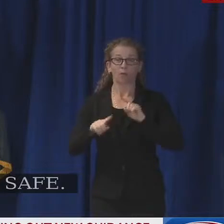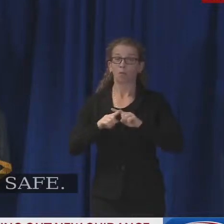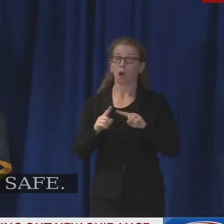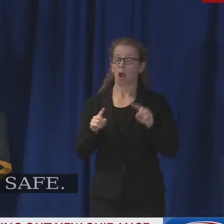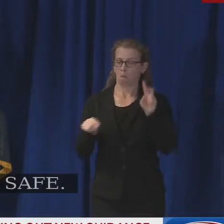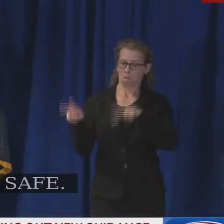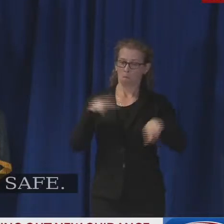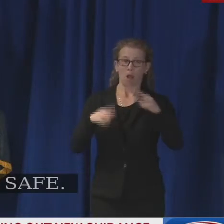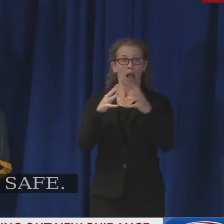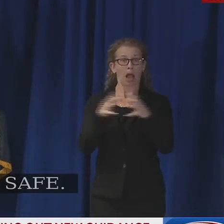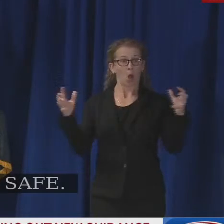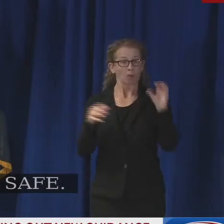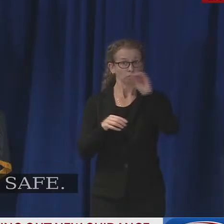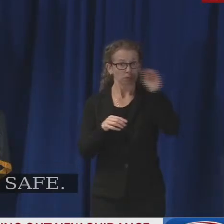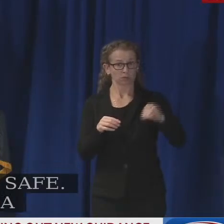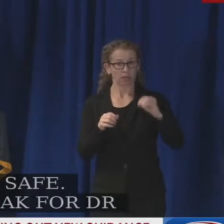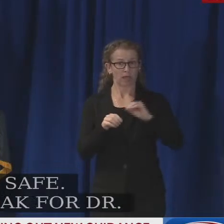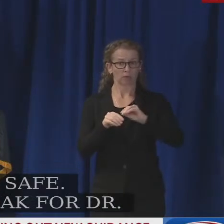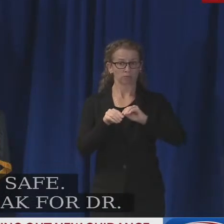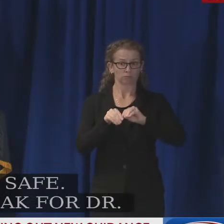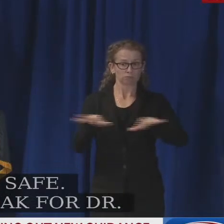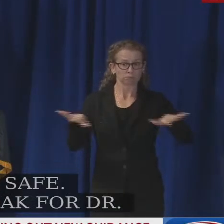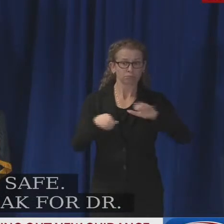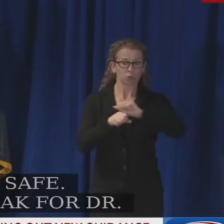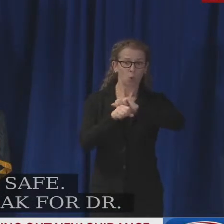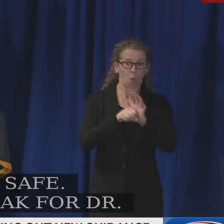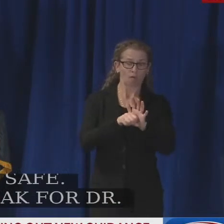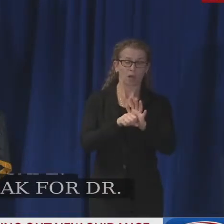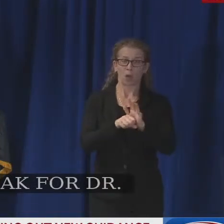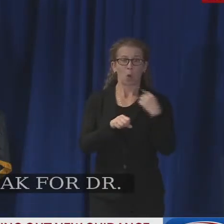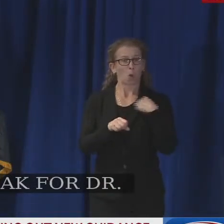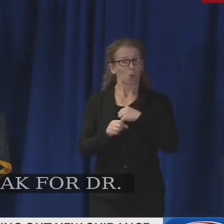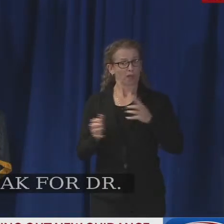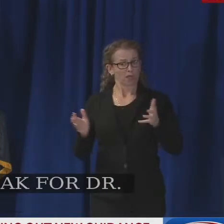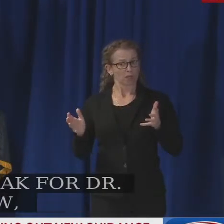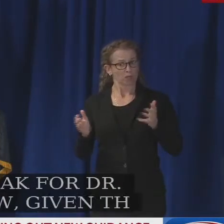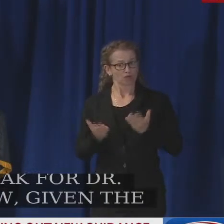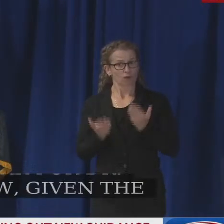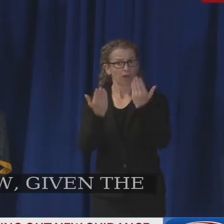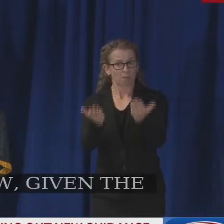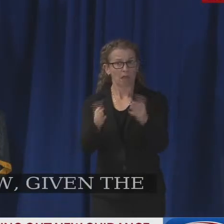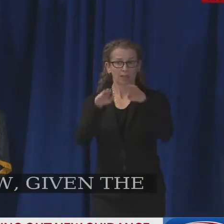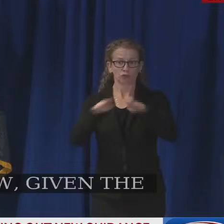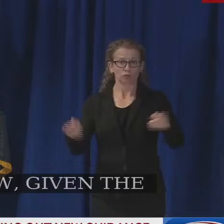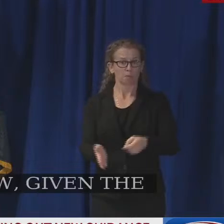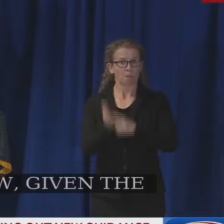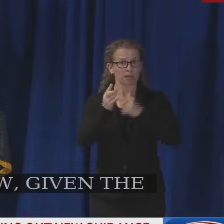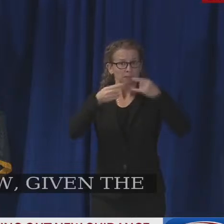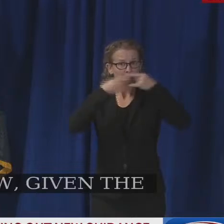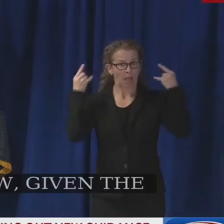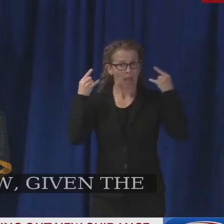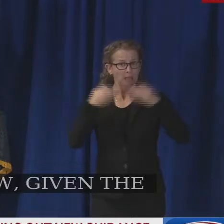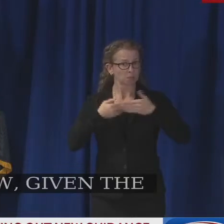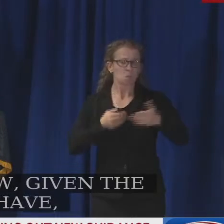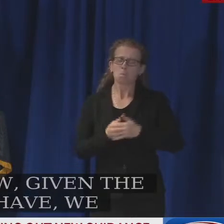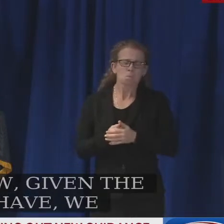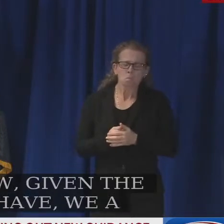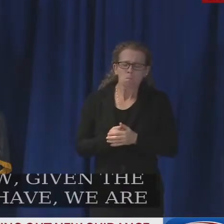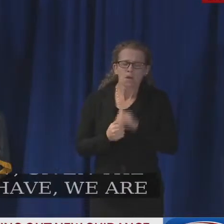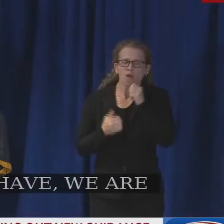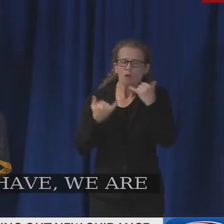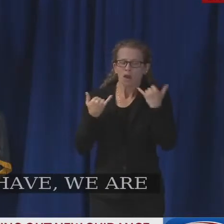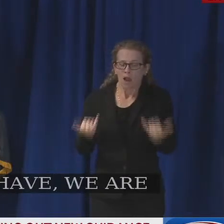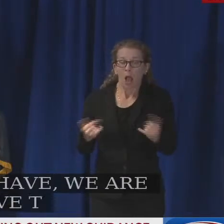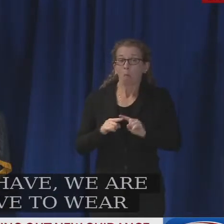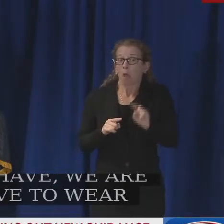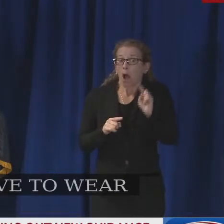level of COVID that we have, we're not saying kids have to wear masks. We're not even recommending that at this point. But as levels might rise, as we may